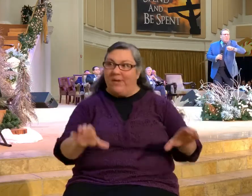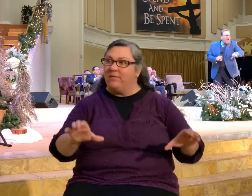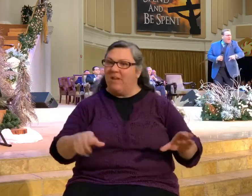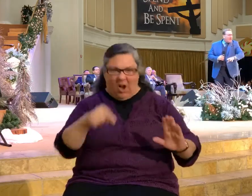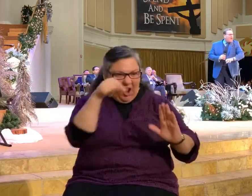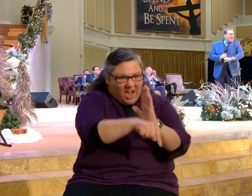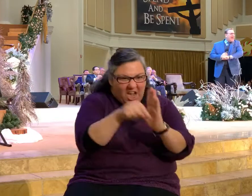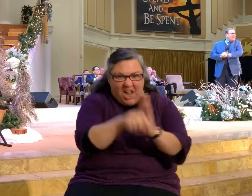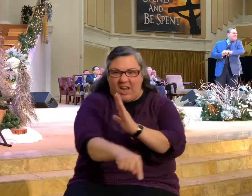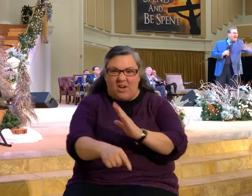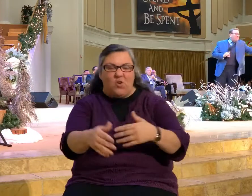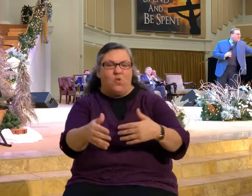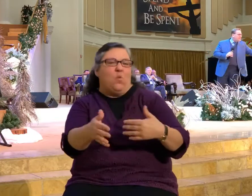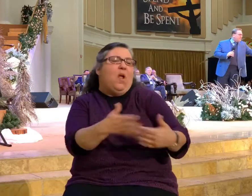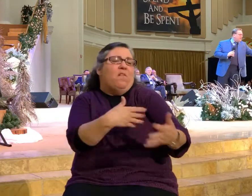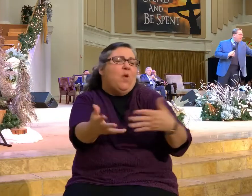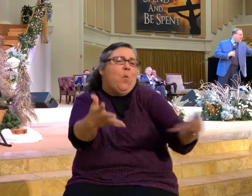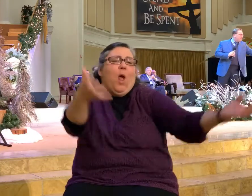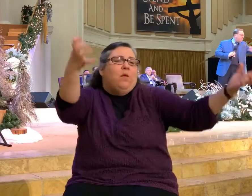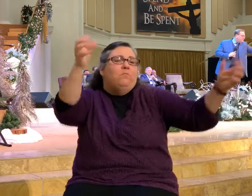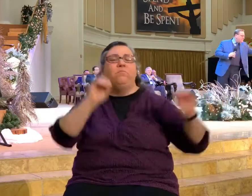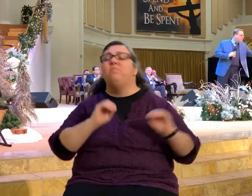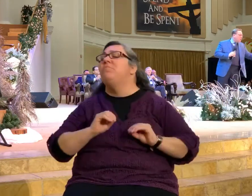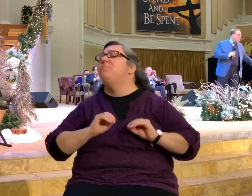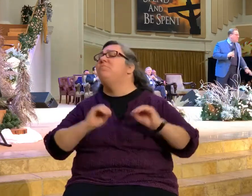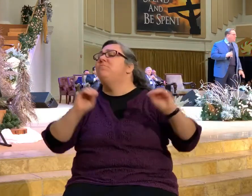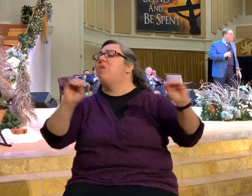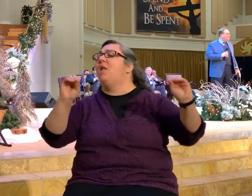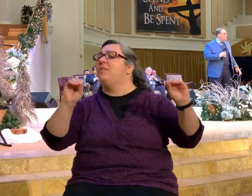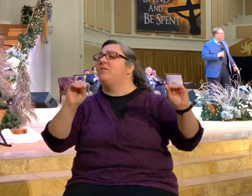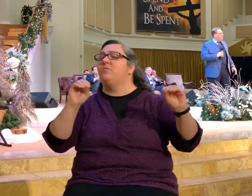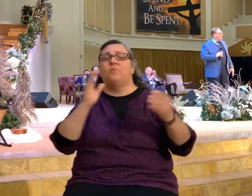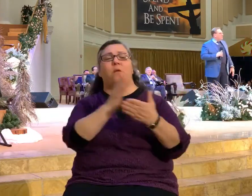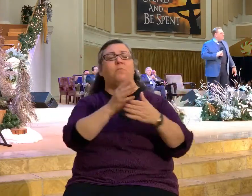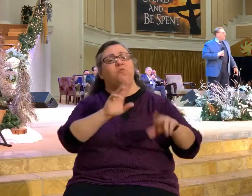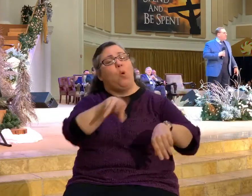Killing at will, and nothing could be done because it was normal.